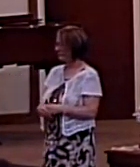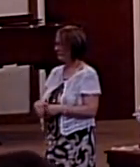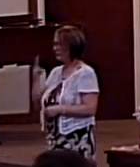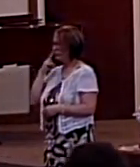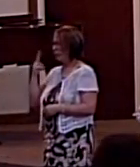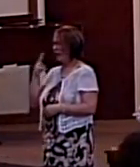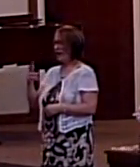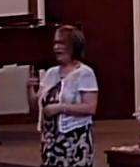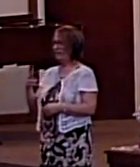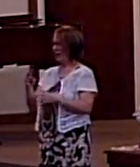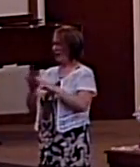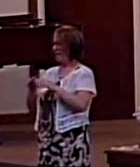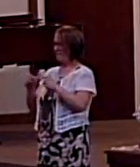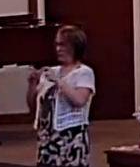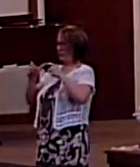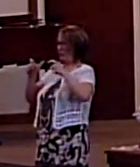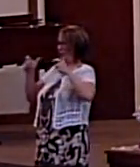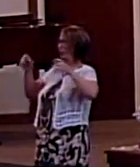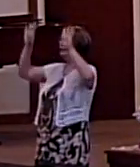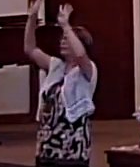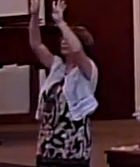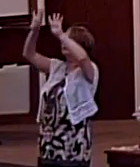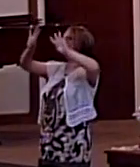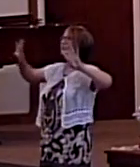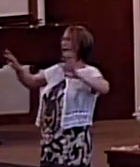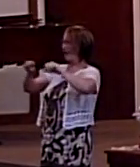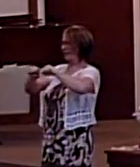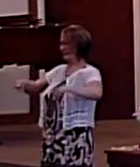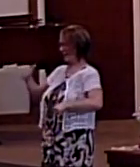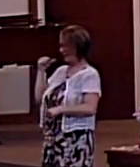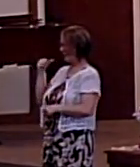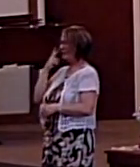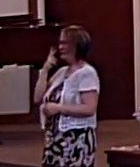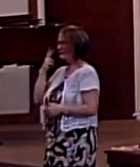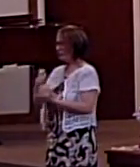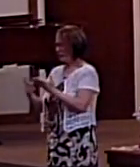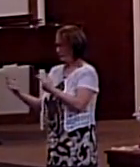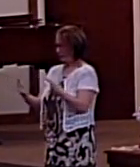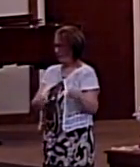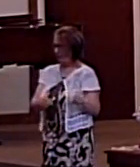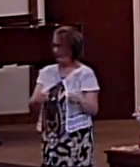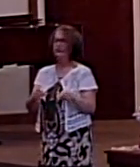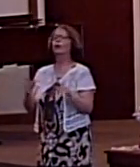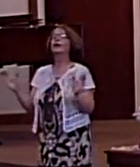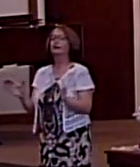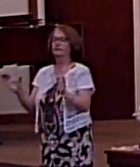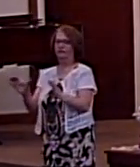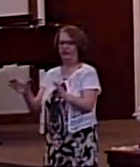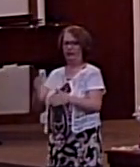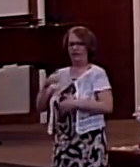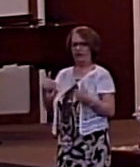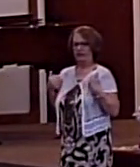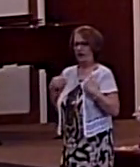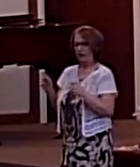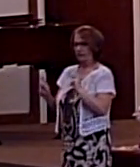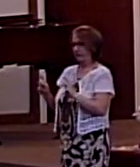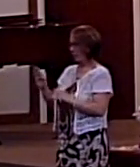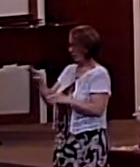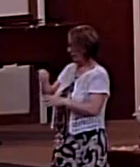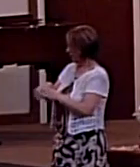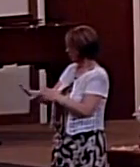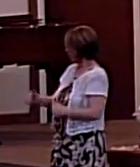big backdrop on the stage and some other things so that you can kind of see what's going to go on. But encourage the young people that you know in your life, the kiddos,